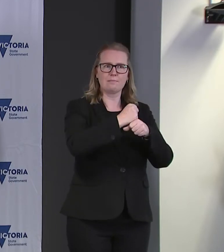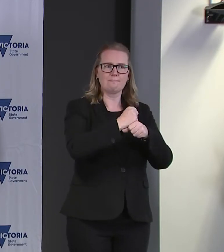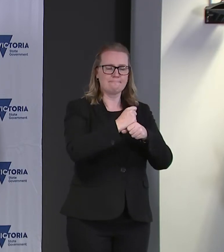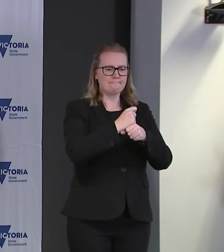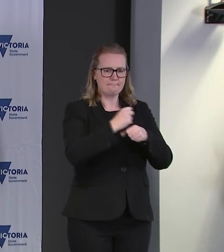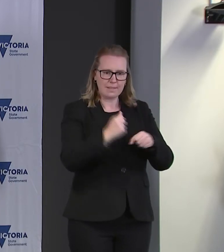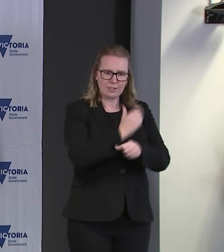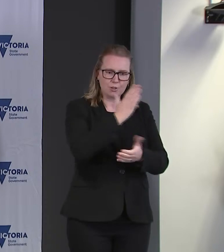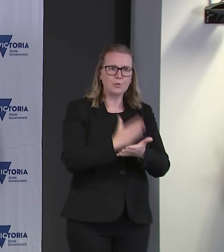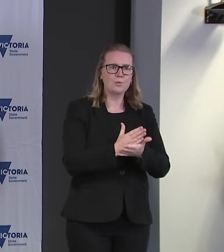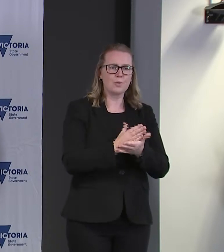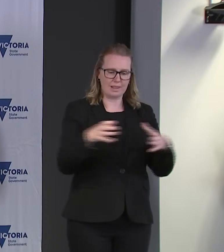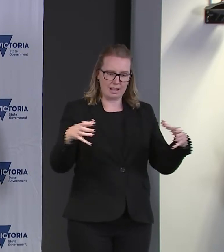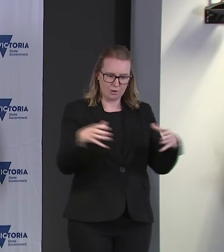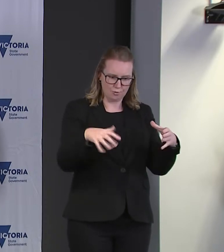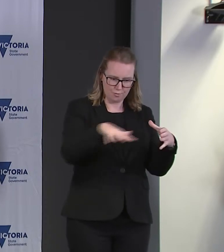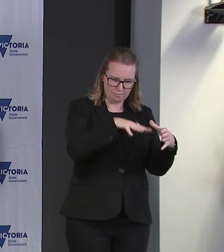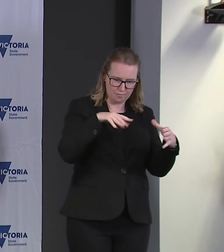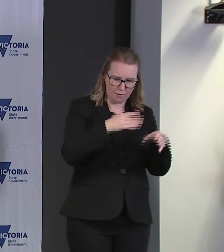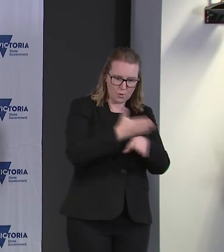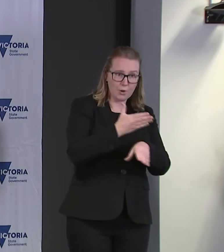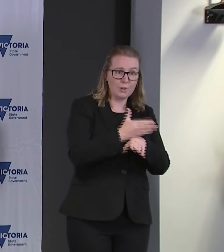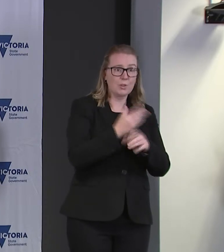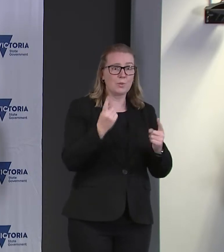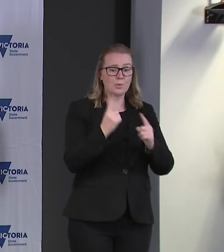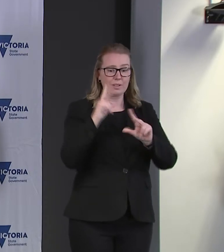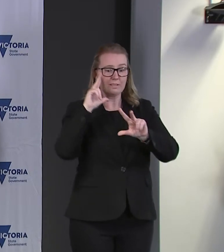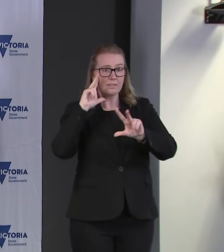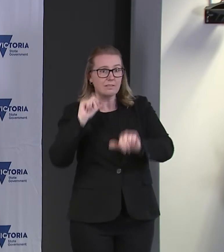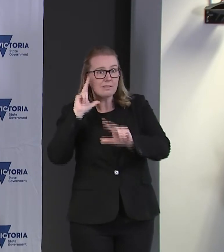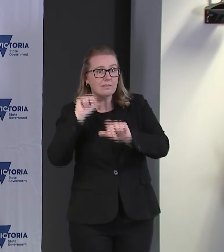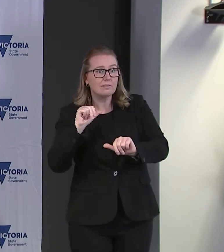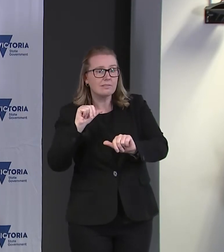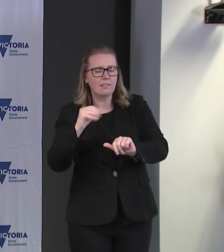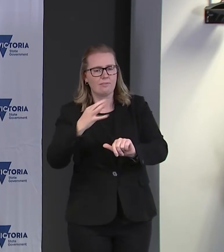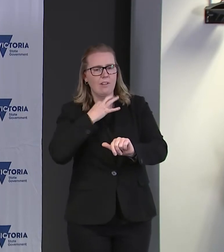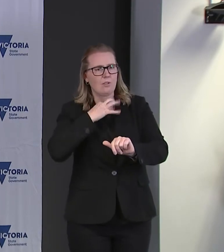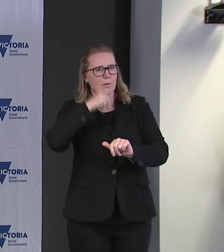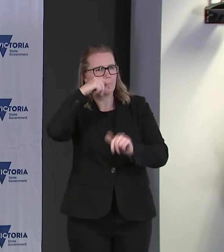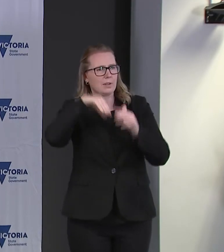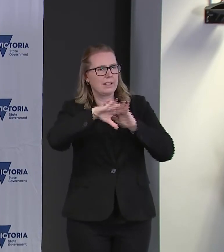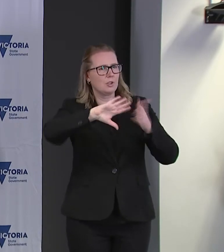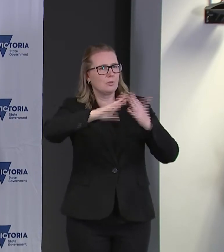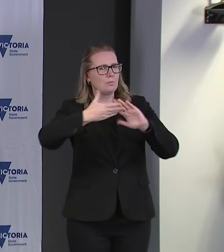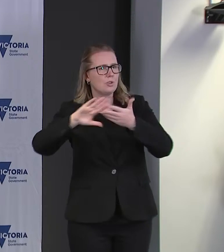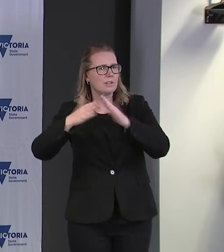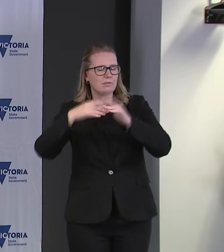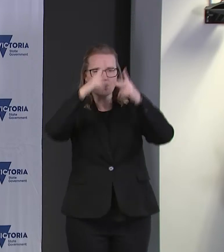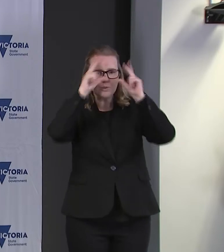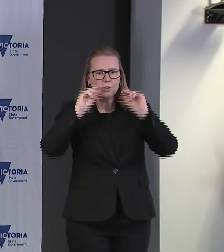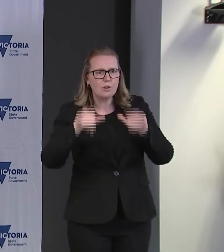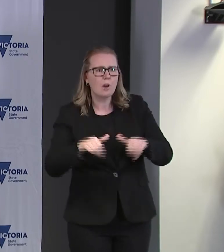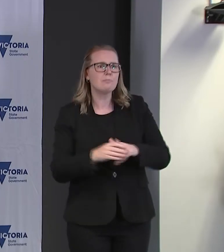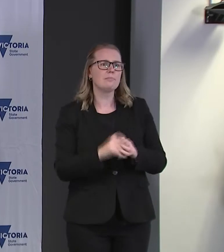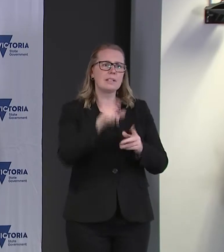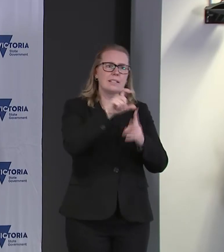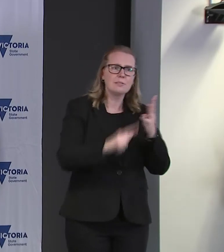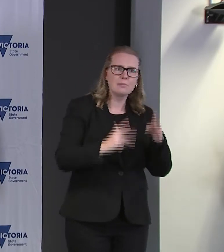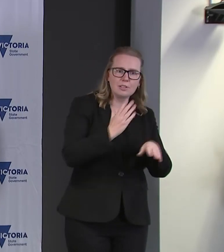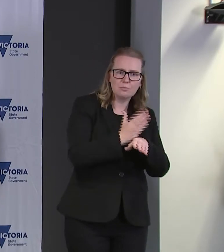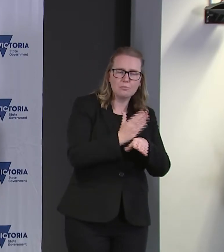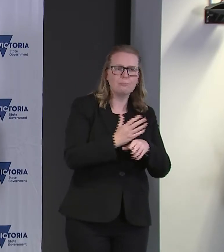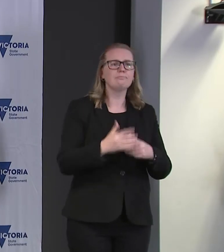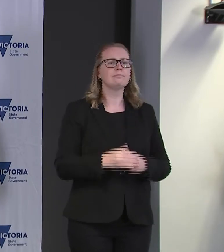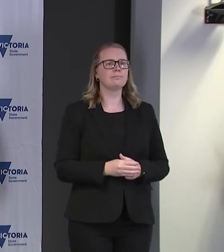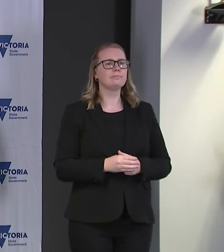prioritise that group of workers who care for some of our most vulnerable community members and make sure that we help the